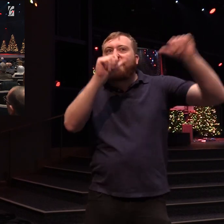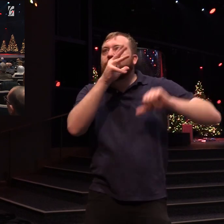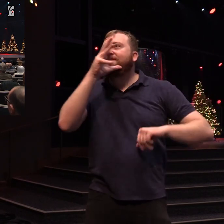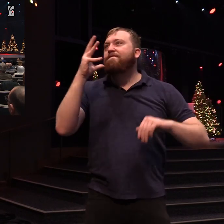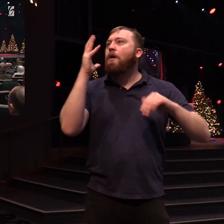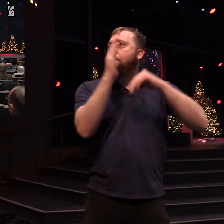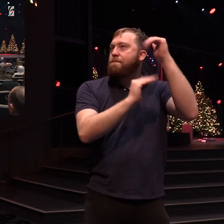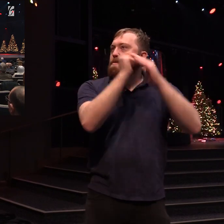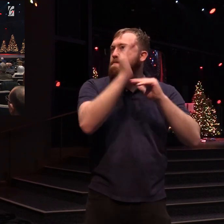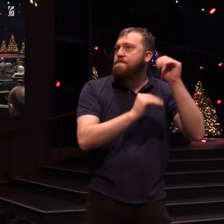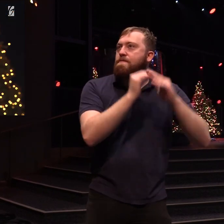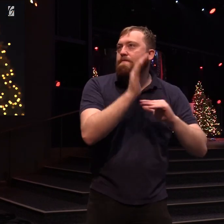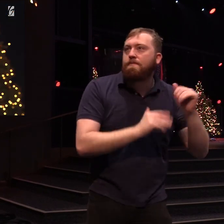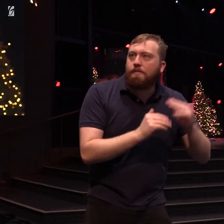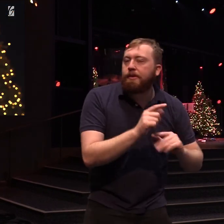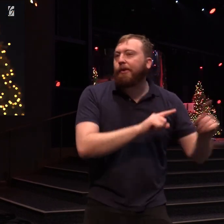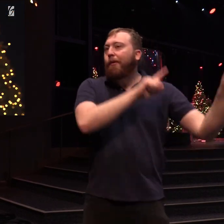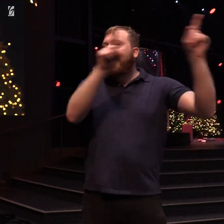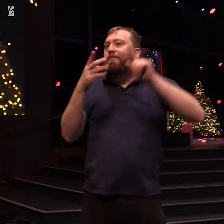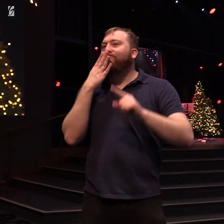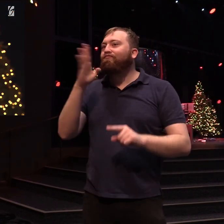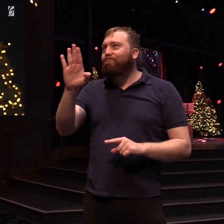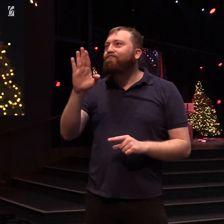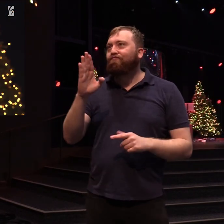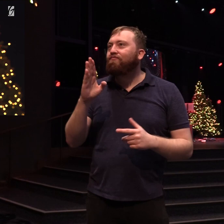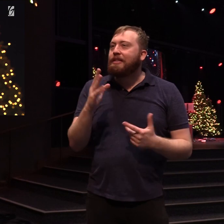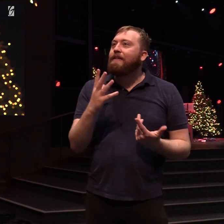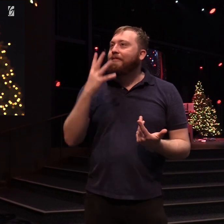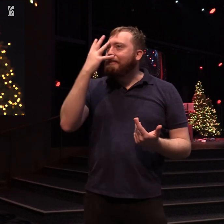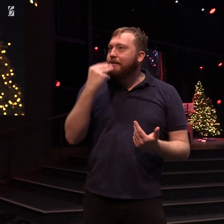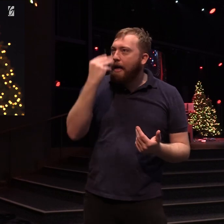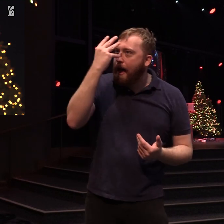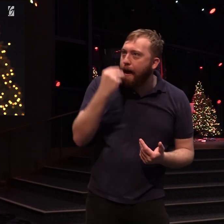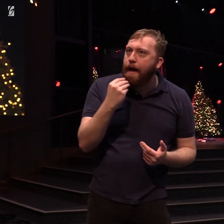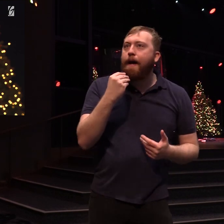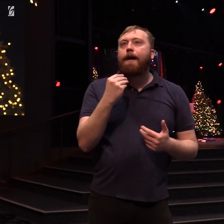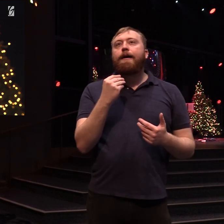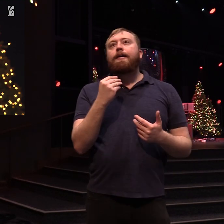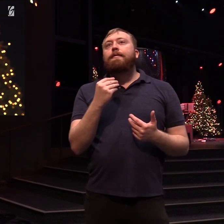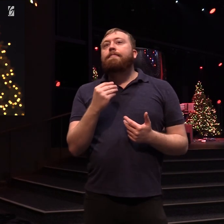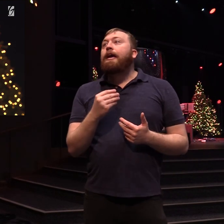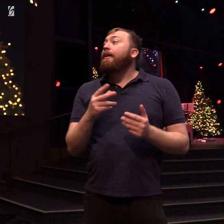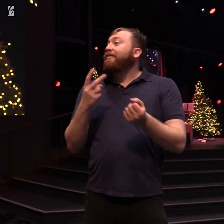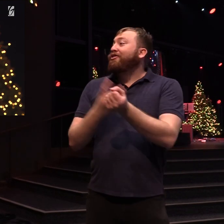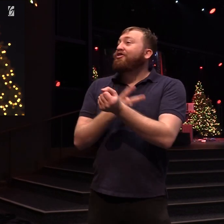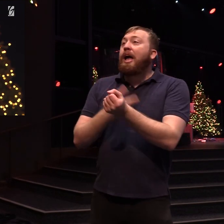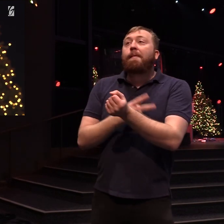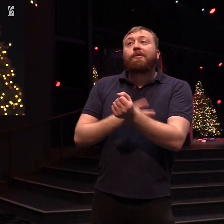had caught up on their sleep, and the shepherds were back to tending their sheep.